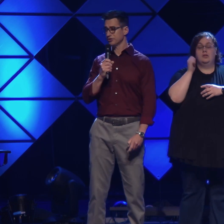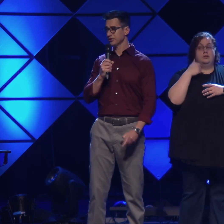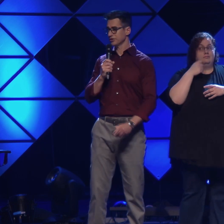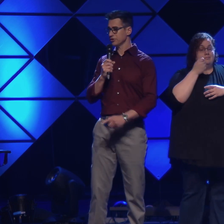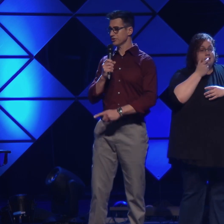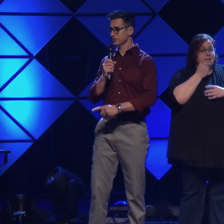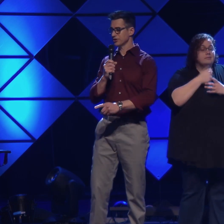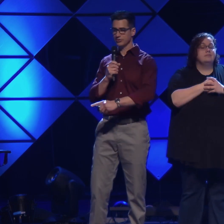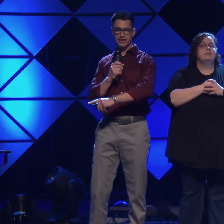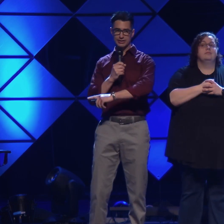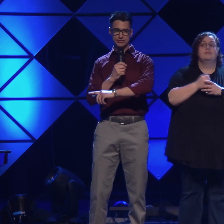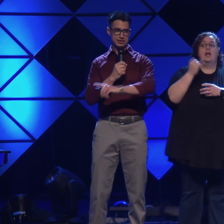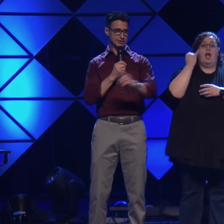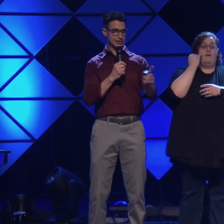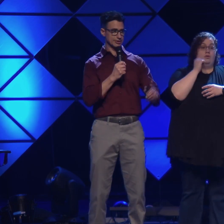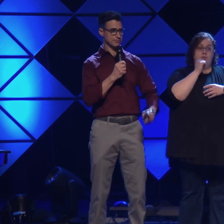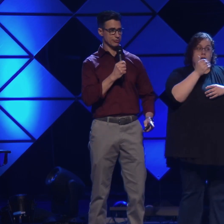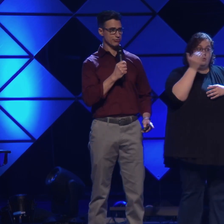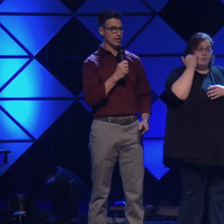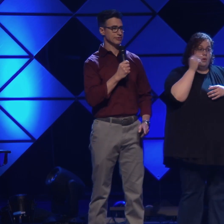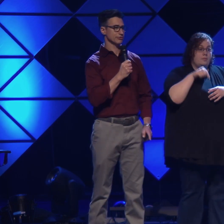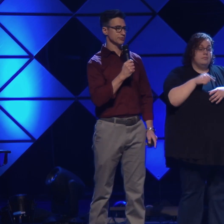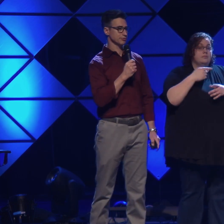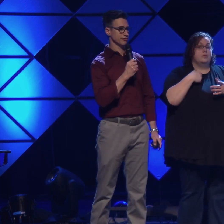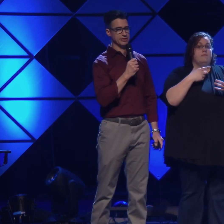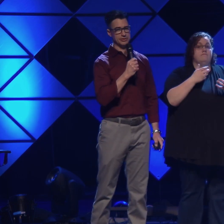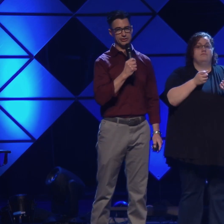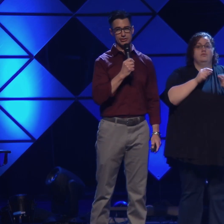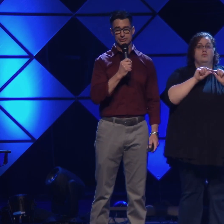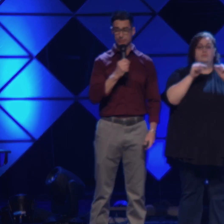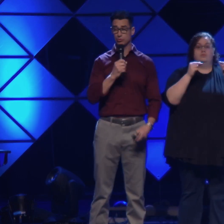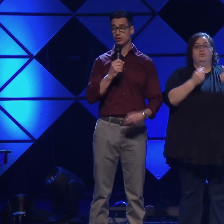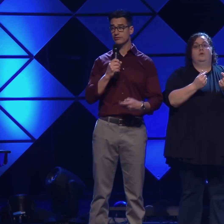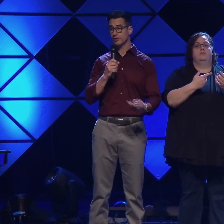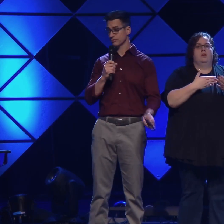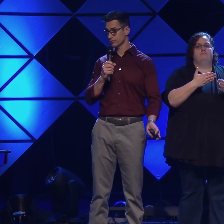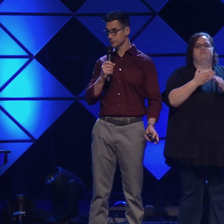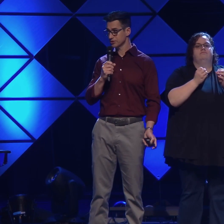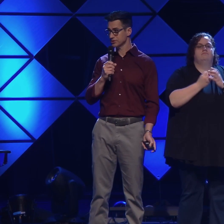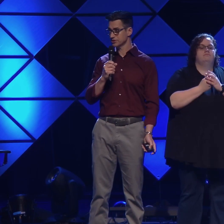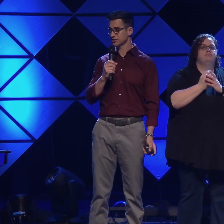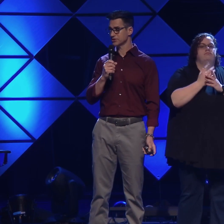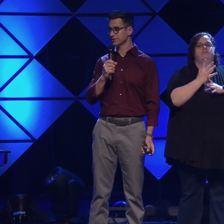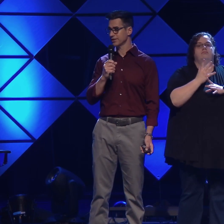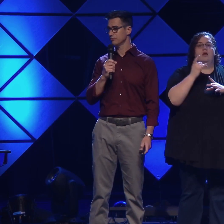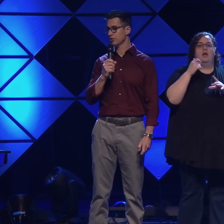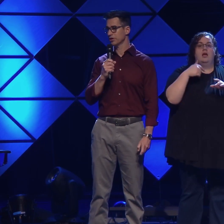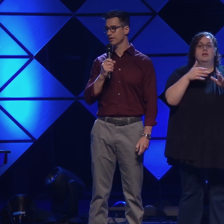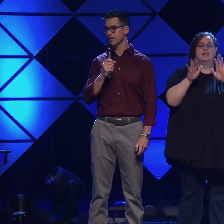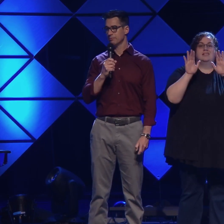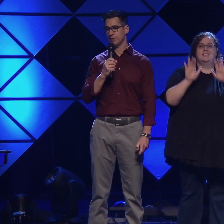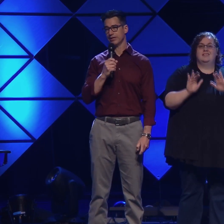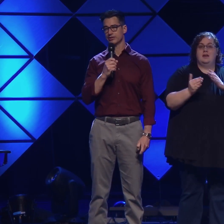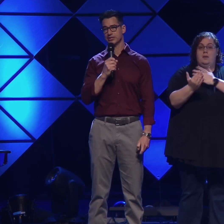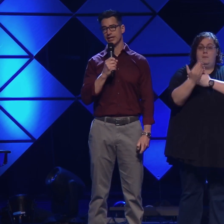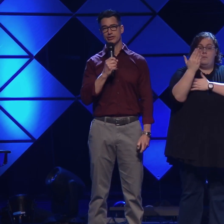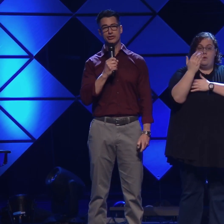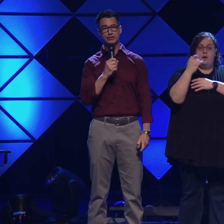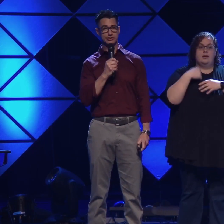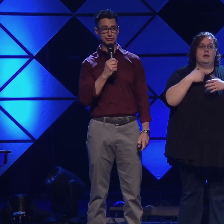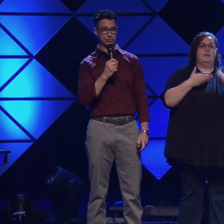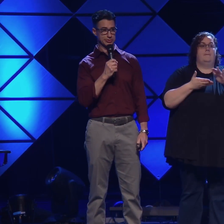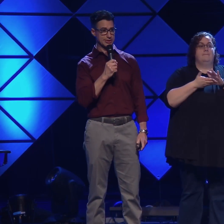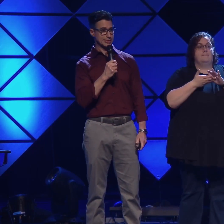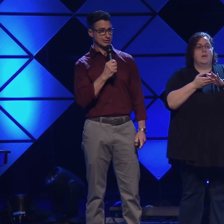That's right. If you didn't know this, we've got a very thriving groups program here at Crossroads. One of our groups is the Sunday morning Bakers